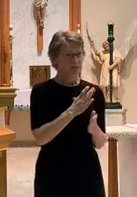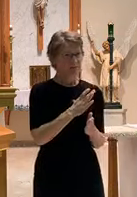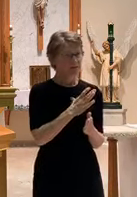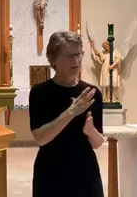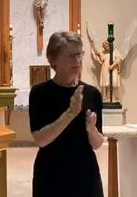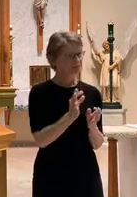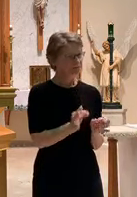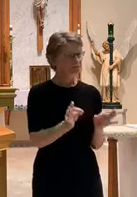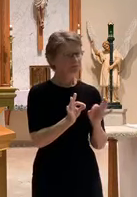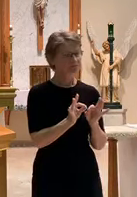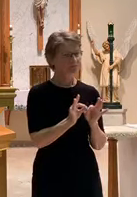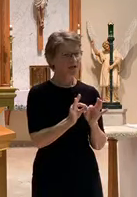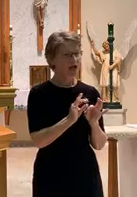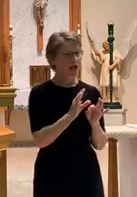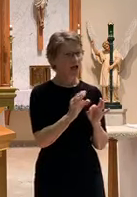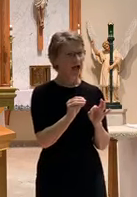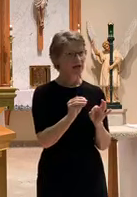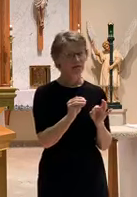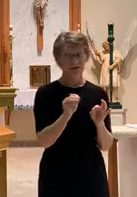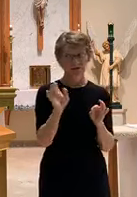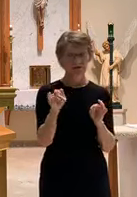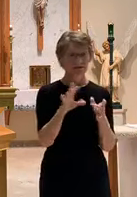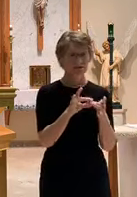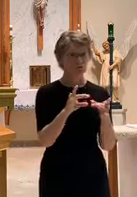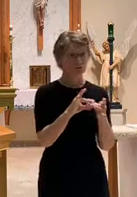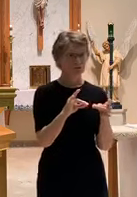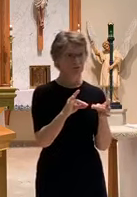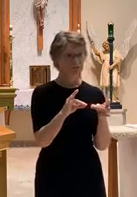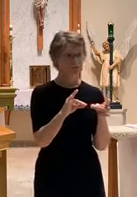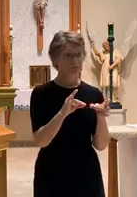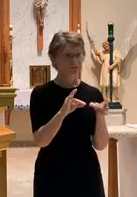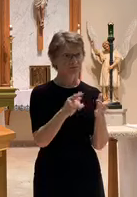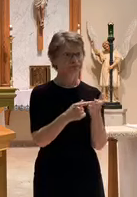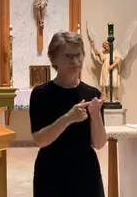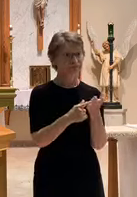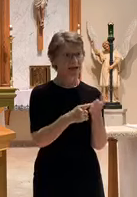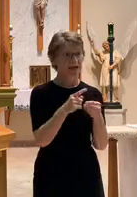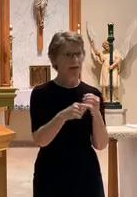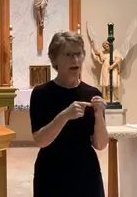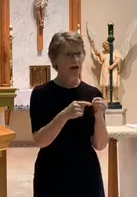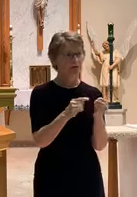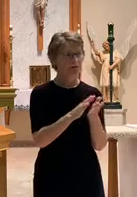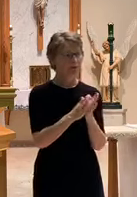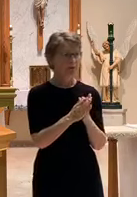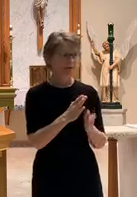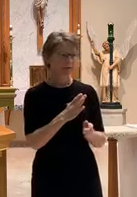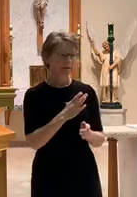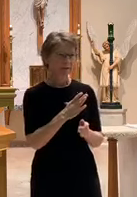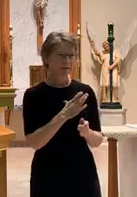And it's a common theme running through the scriptures for today's Mass on the 13th Sunday.